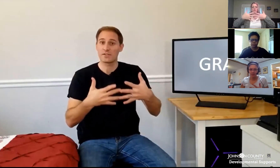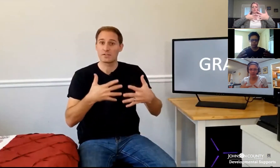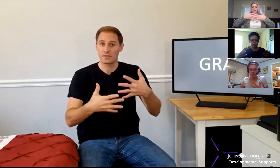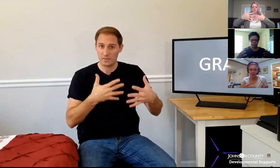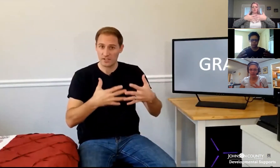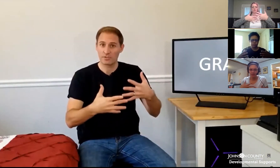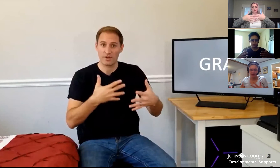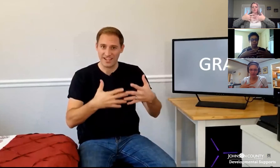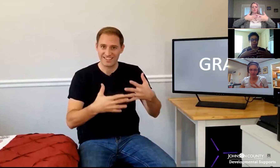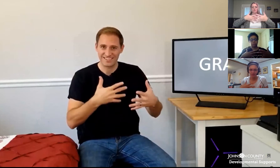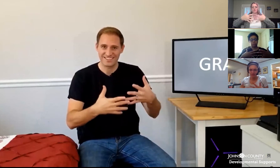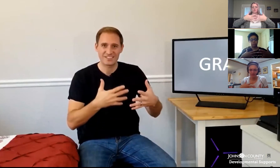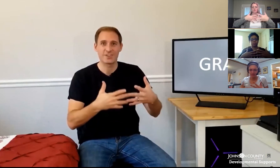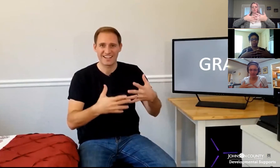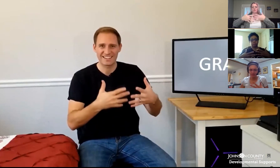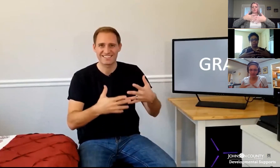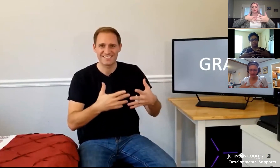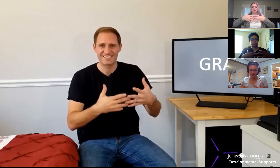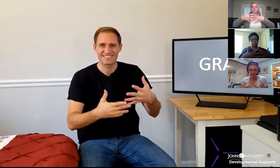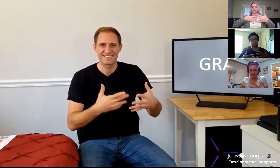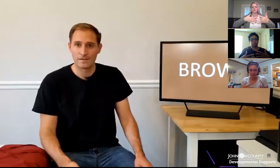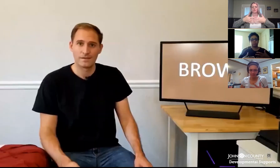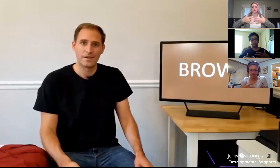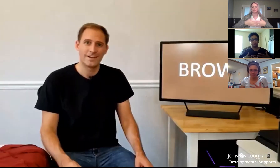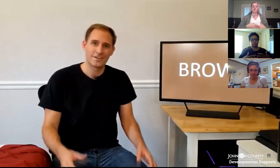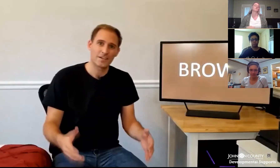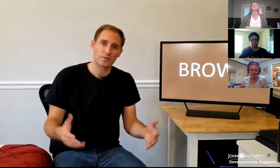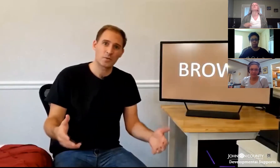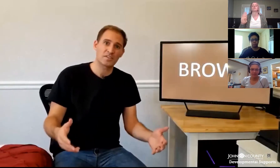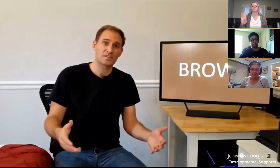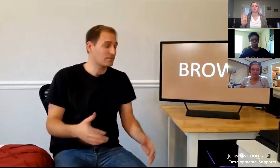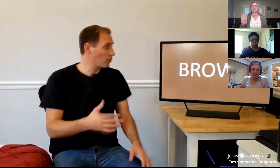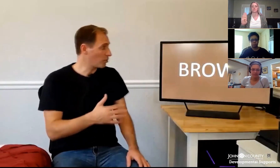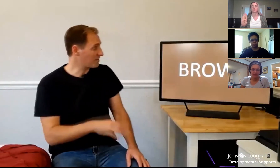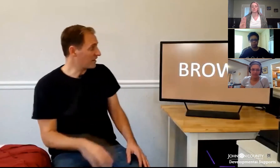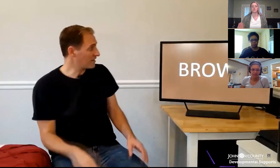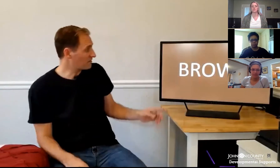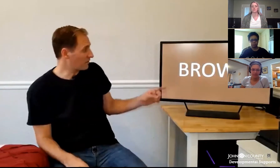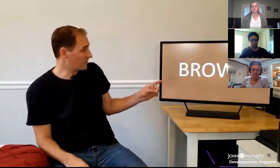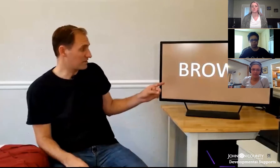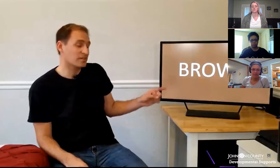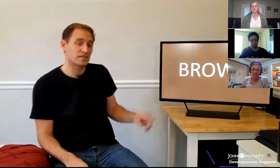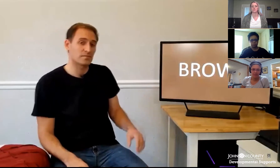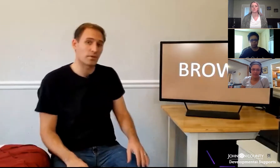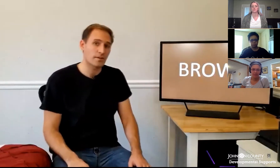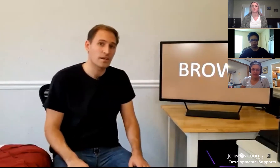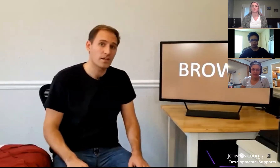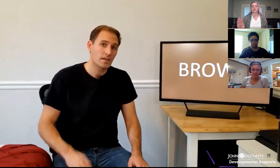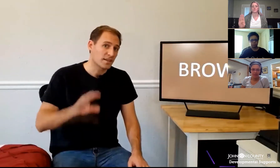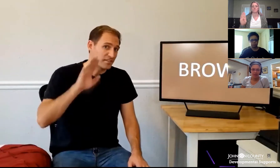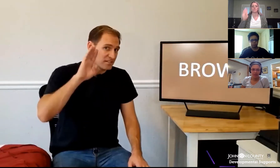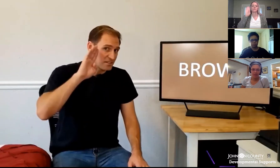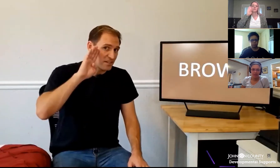mixing together to make a gray, gray. Okay, we're almost there. Just 4 more signs. So this is